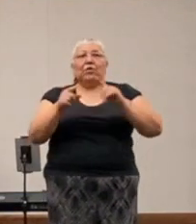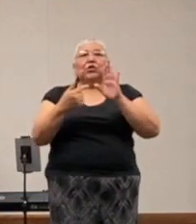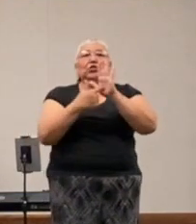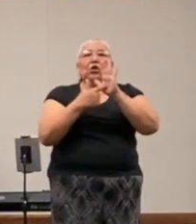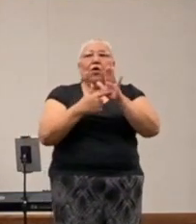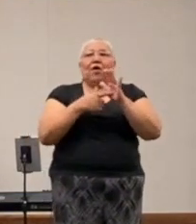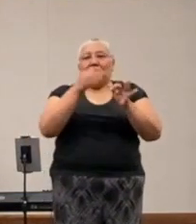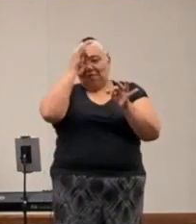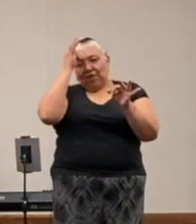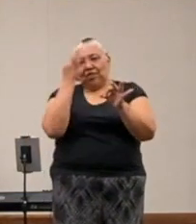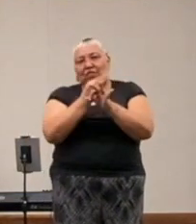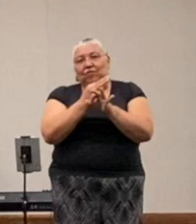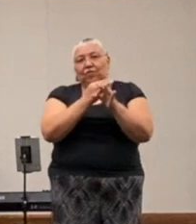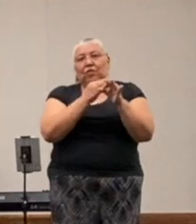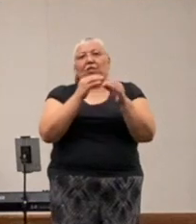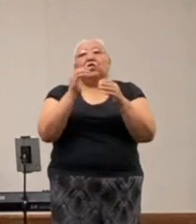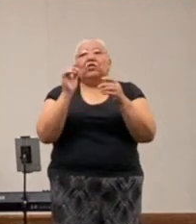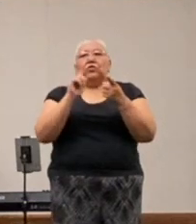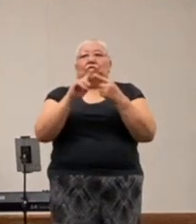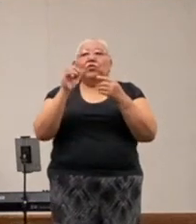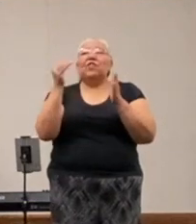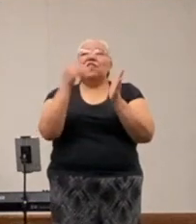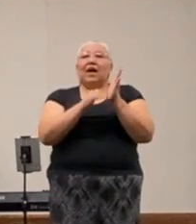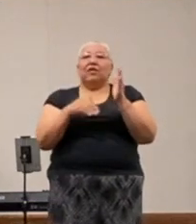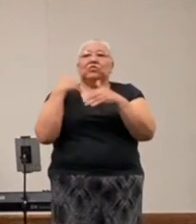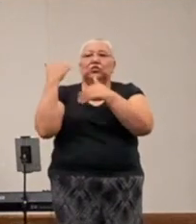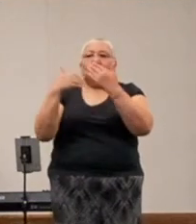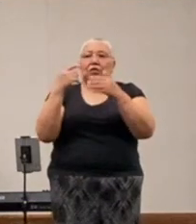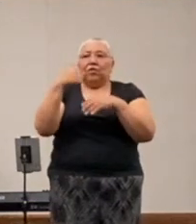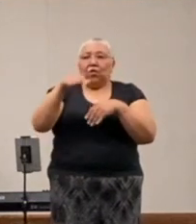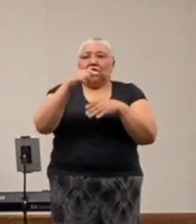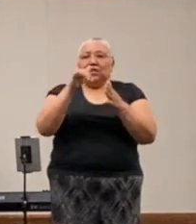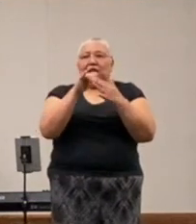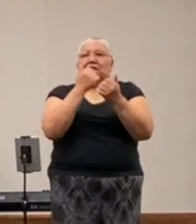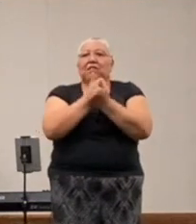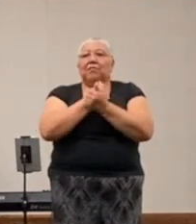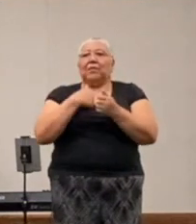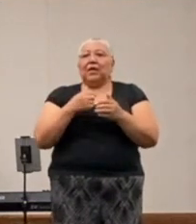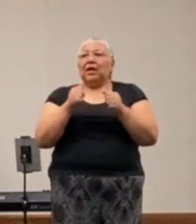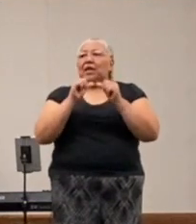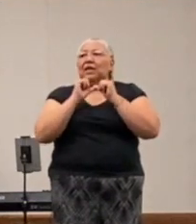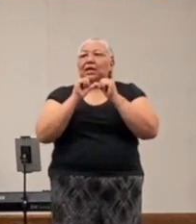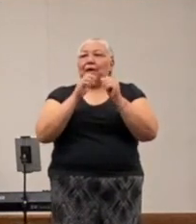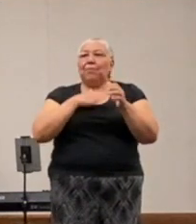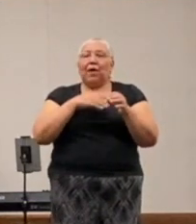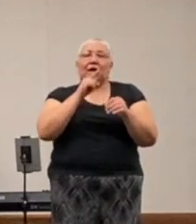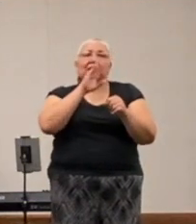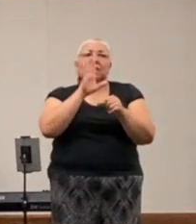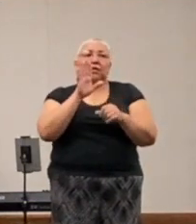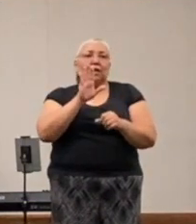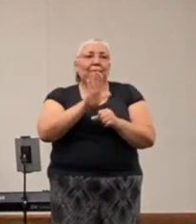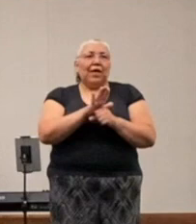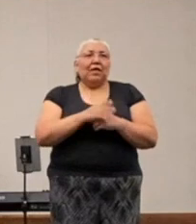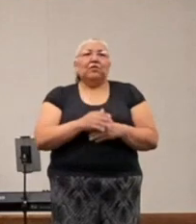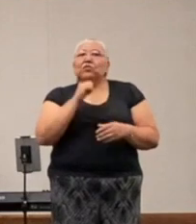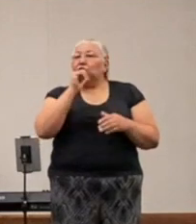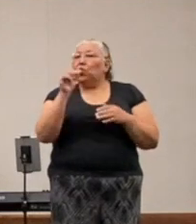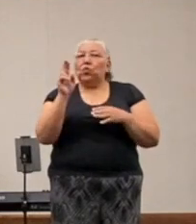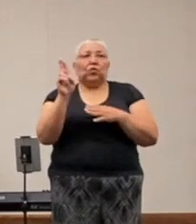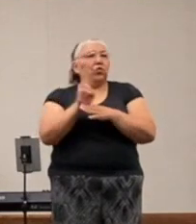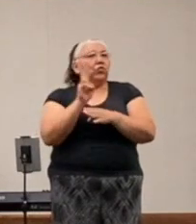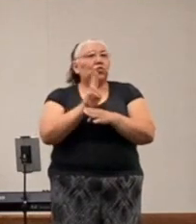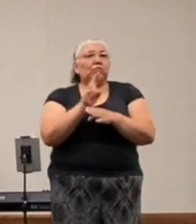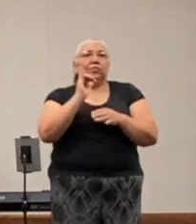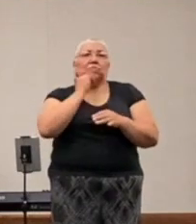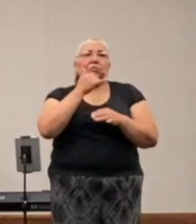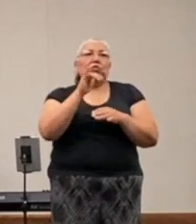faithful love to 1,000 generations of those who love me and keep my commands. Do not misuse the name of the Lord your